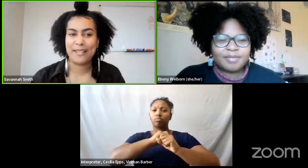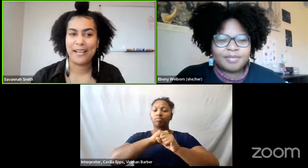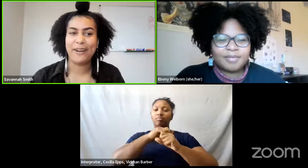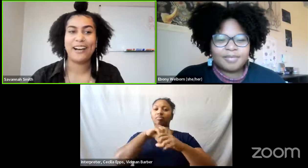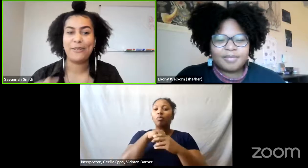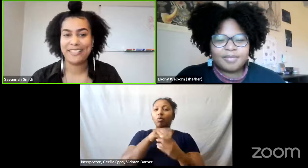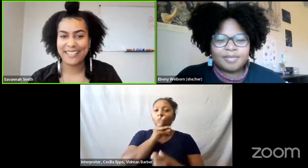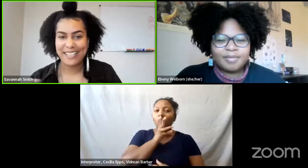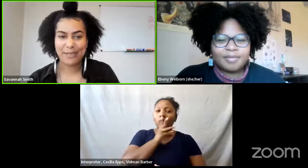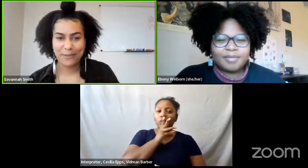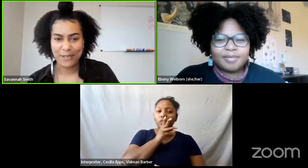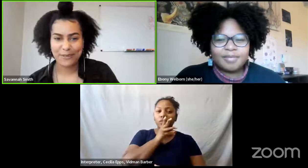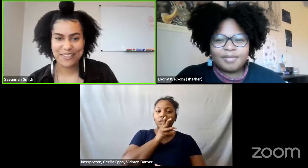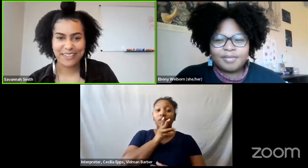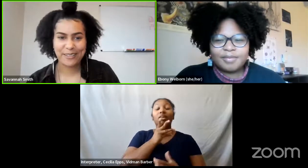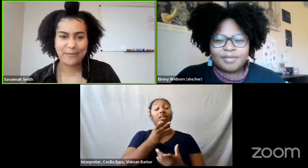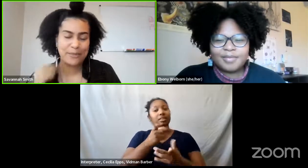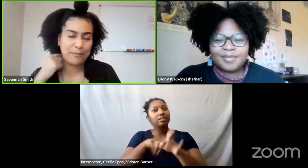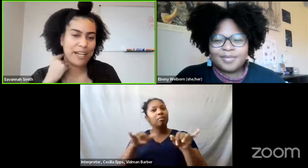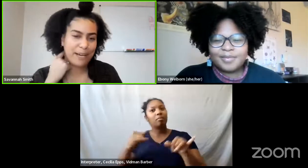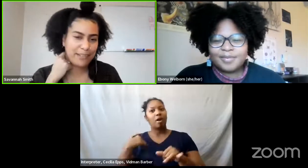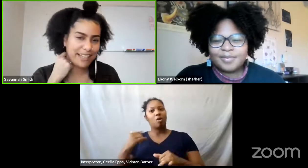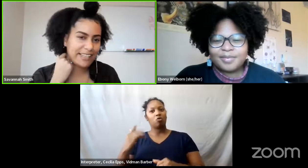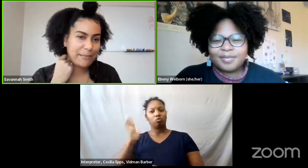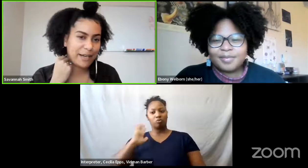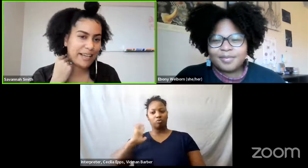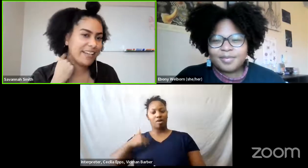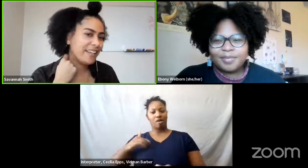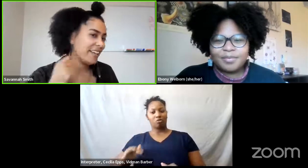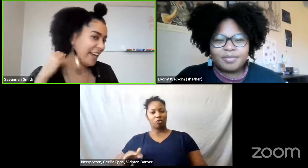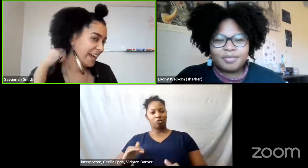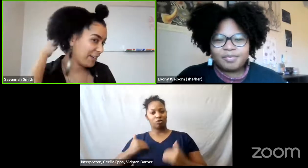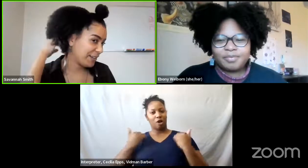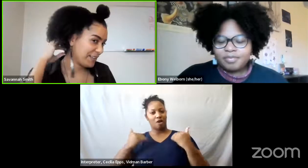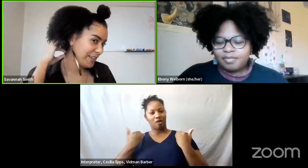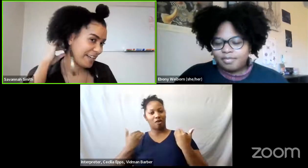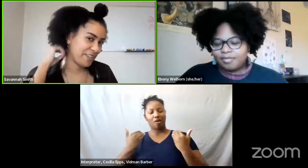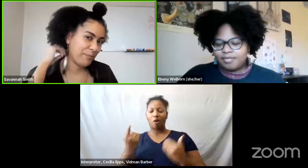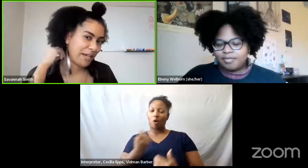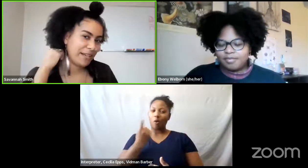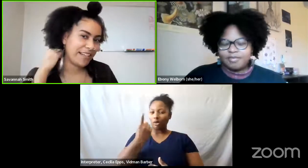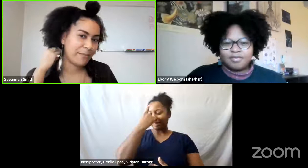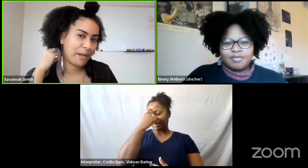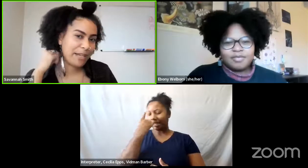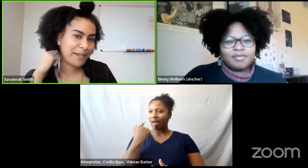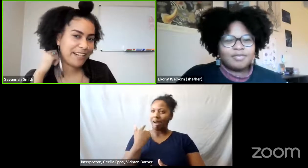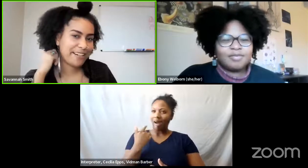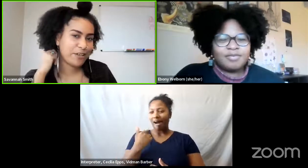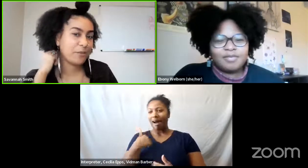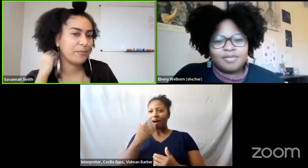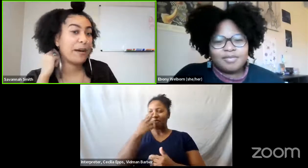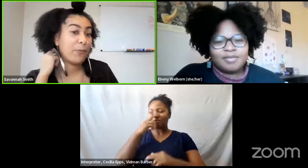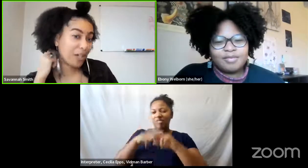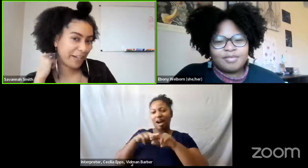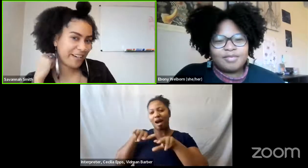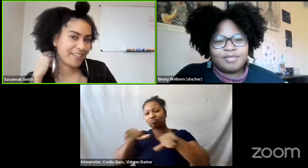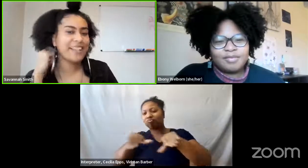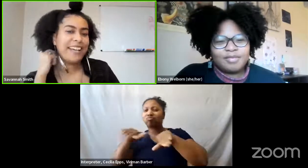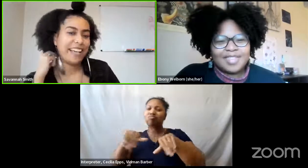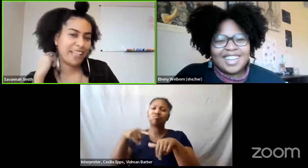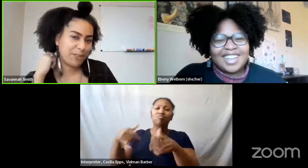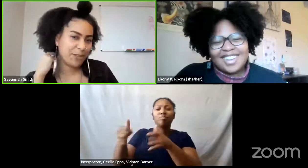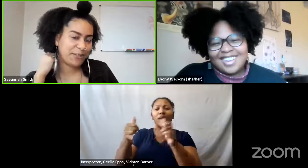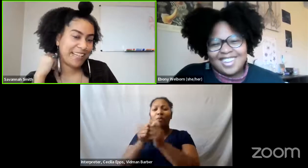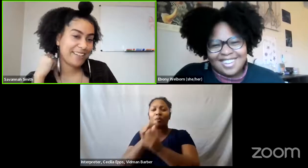But at the same time, I always did like to be in the water when I was younger, but I would like keep I call these little hairs on the back of my neck, my baby hair or my water